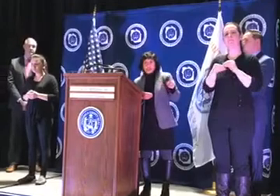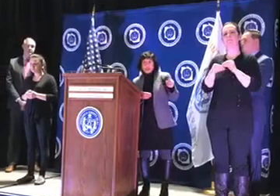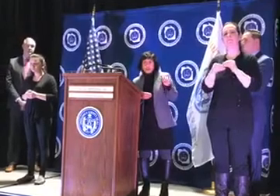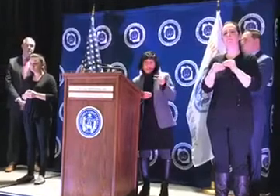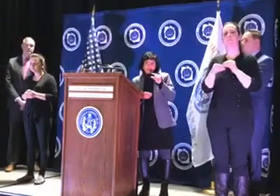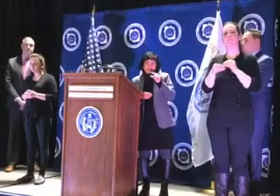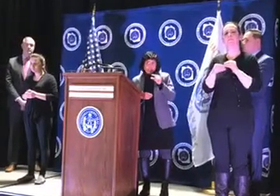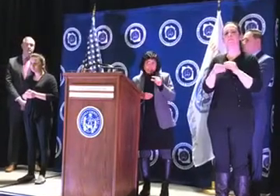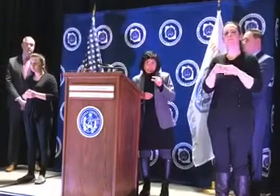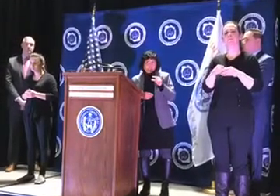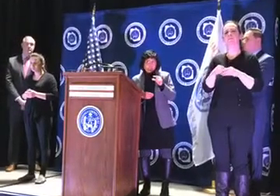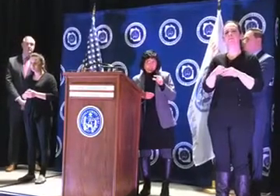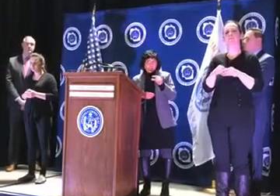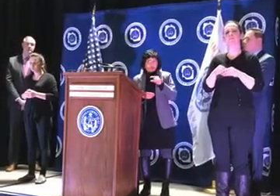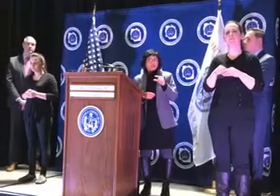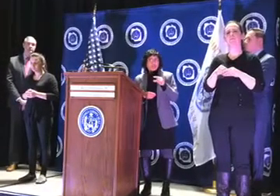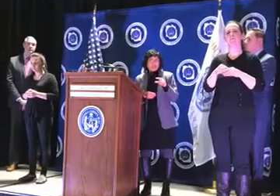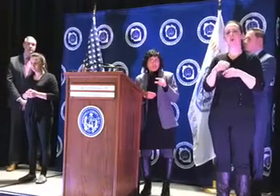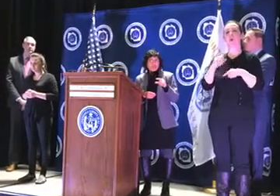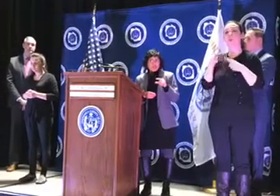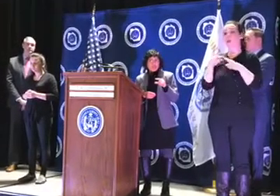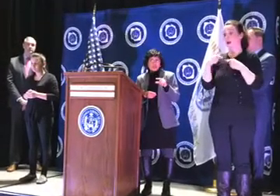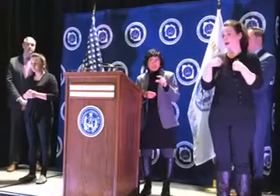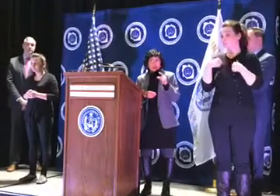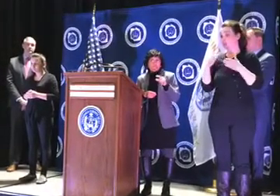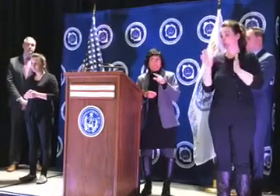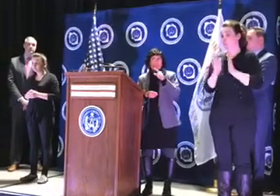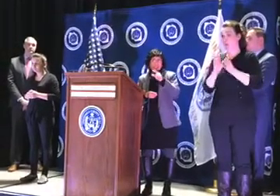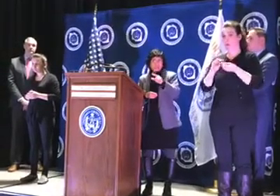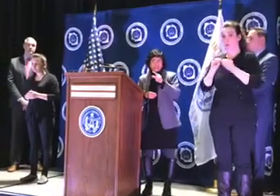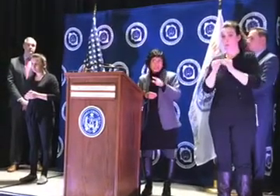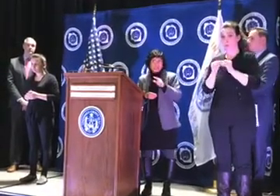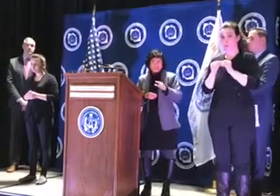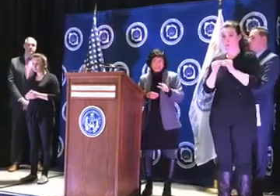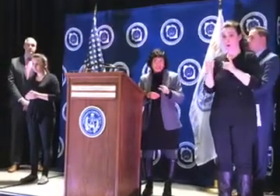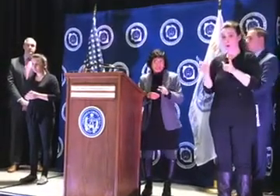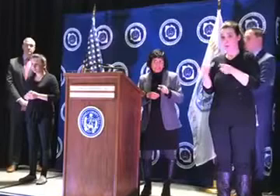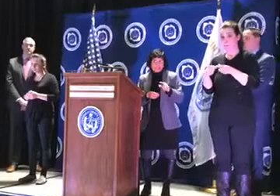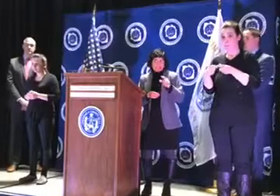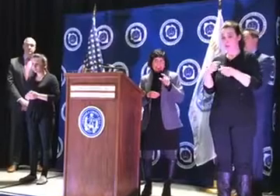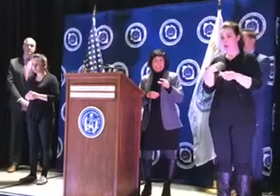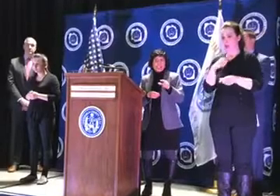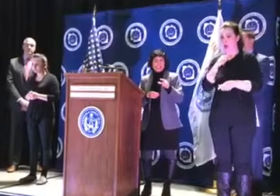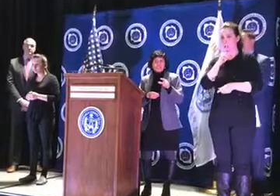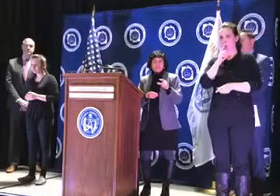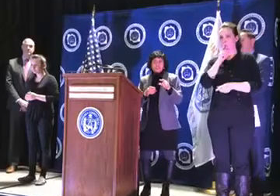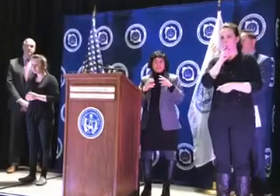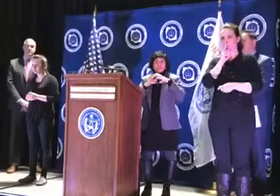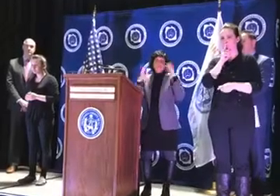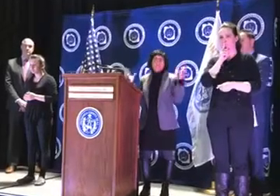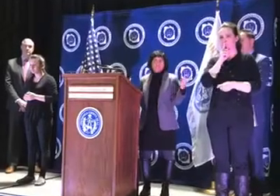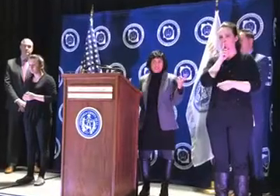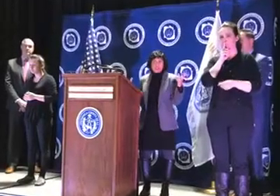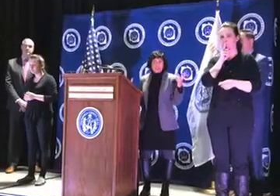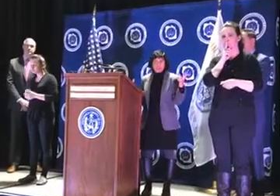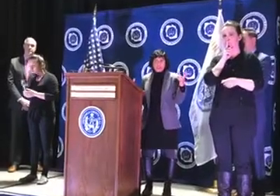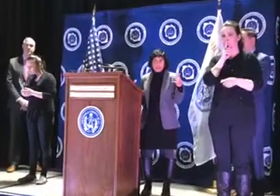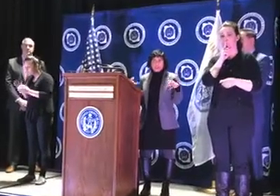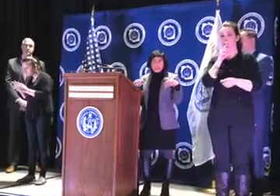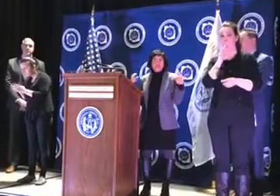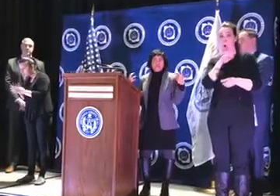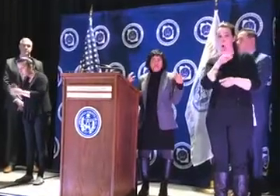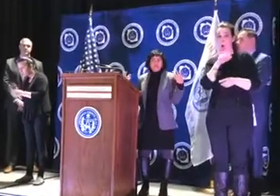me. When we have small numbers, we don't want to disclose that because that actually creates stigma in the township. When we have larger